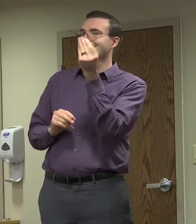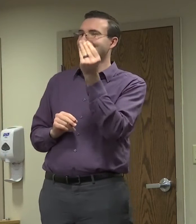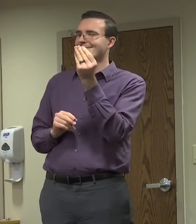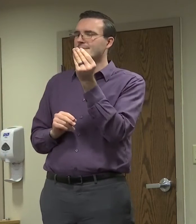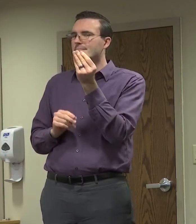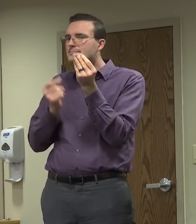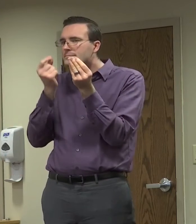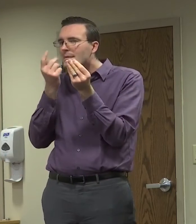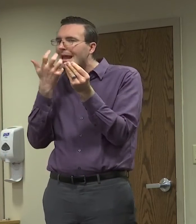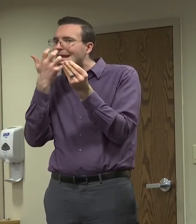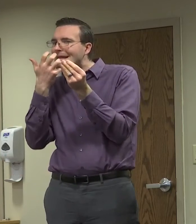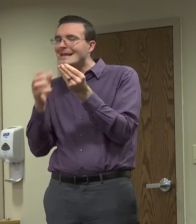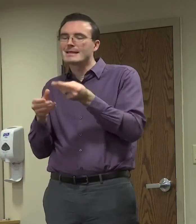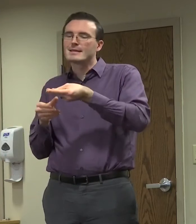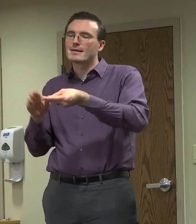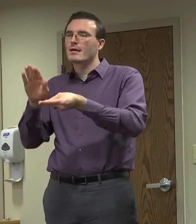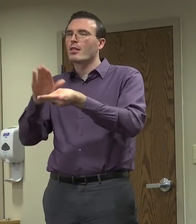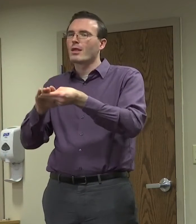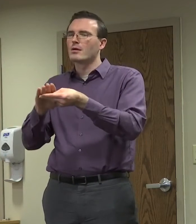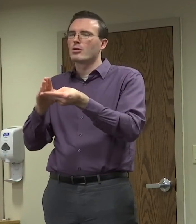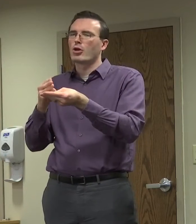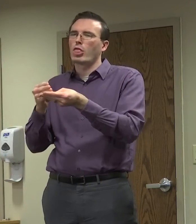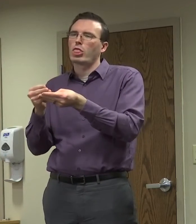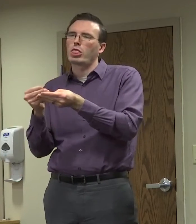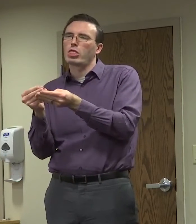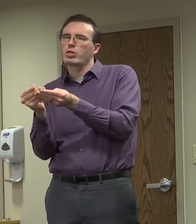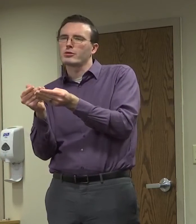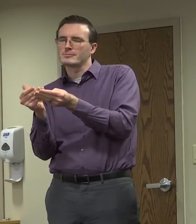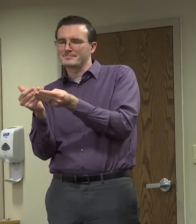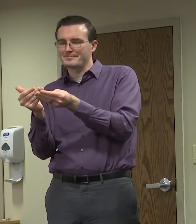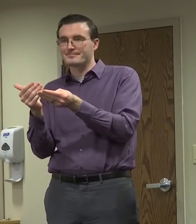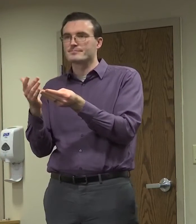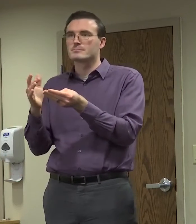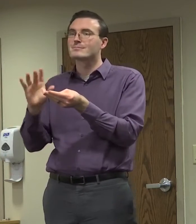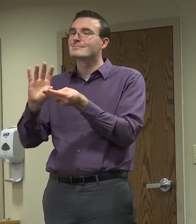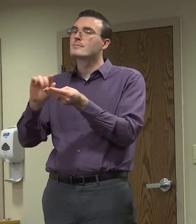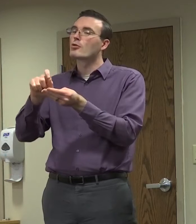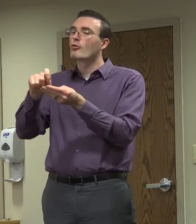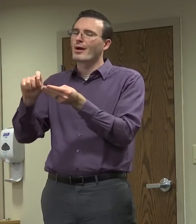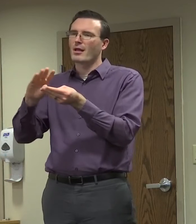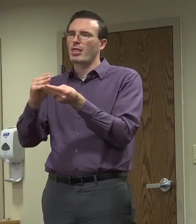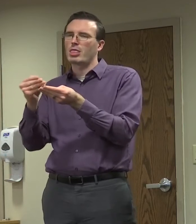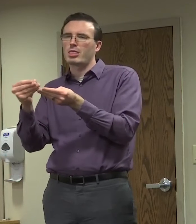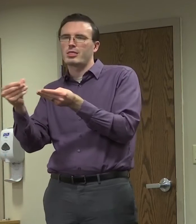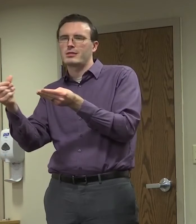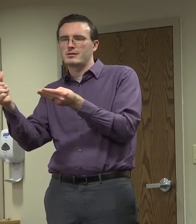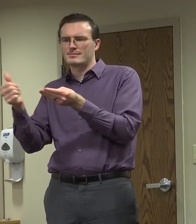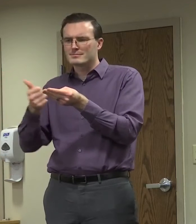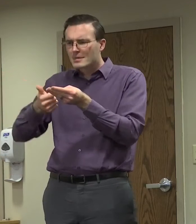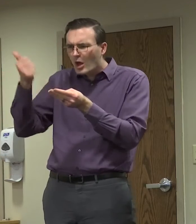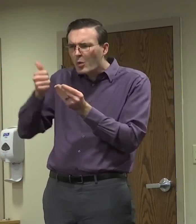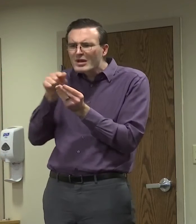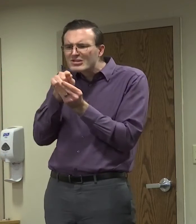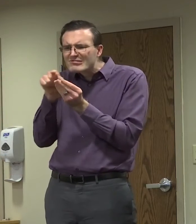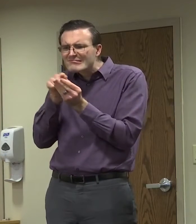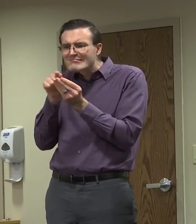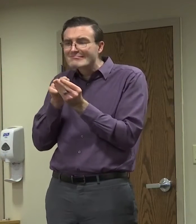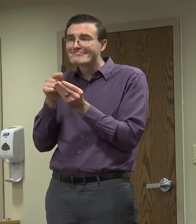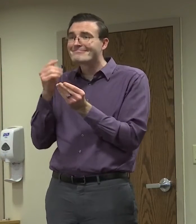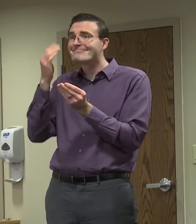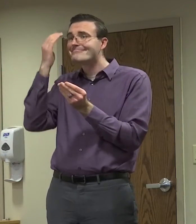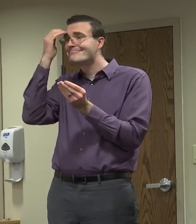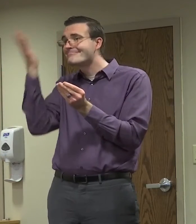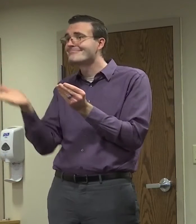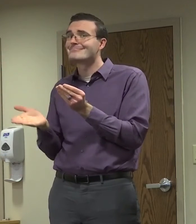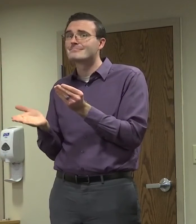then what vaccinations you received and the dates and the lot numbers you received. So please treat these and guard these